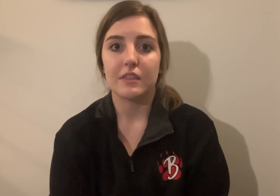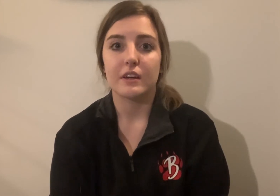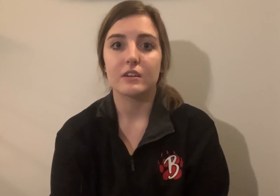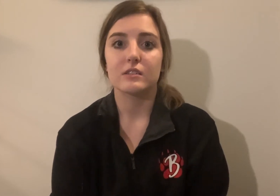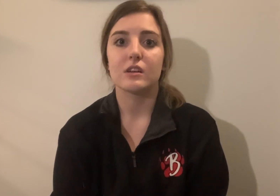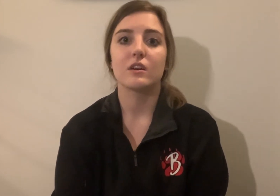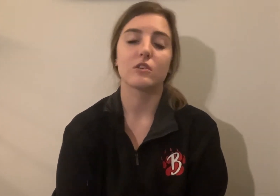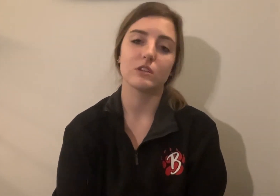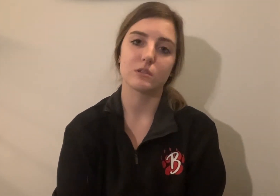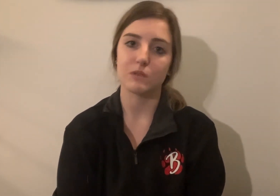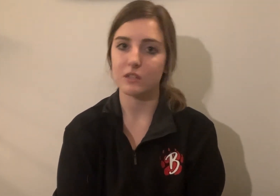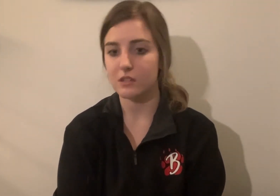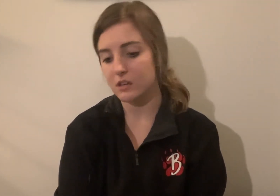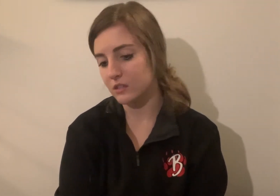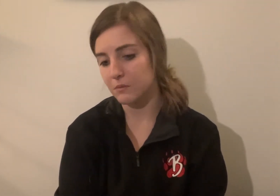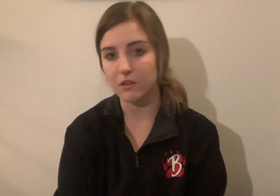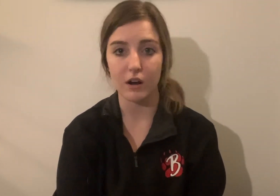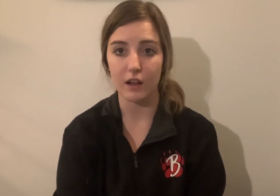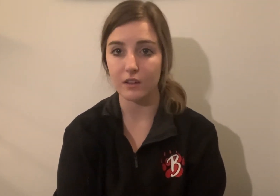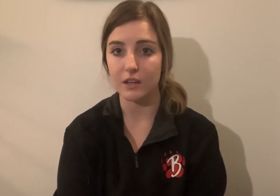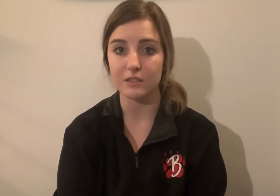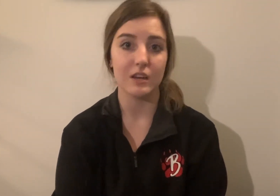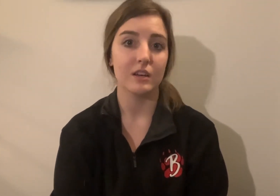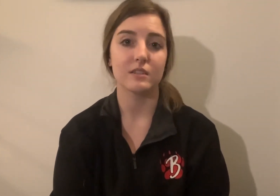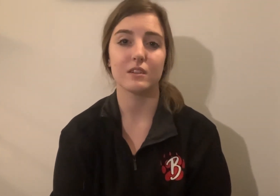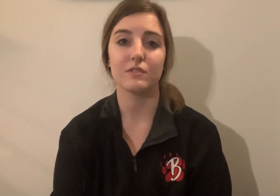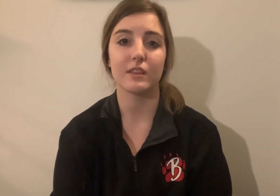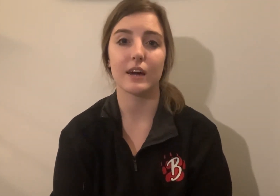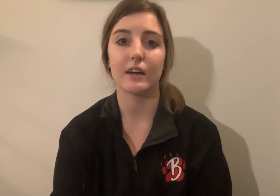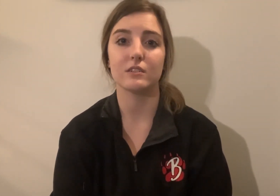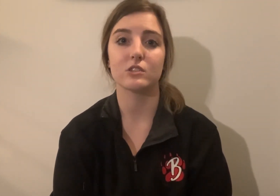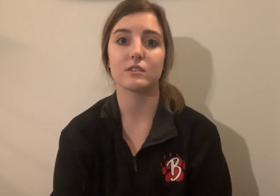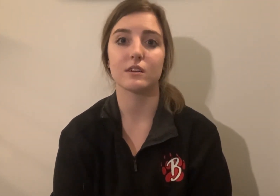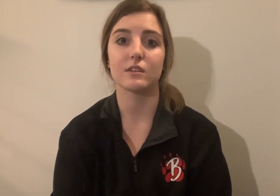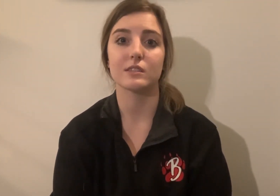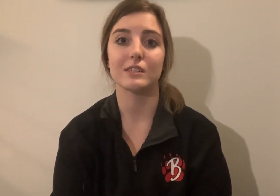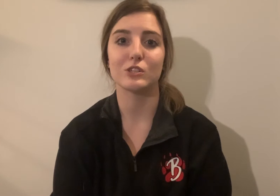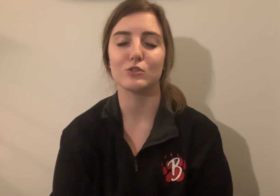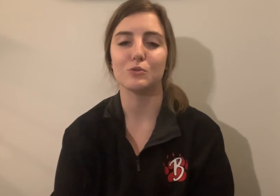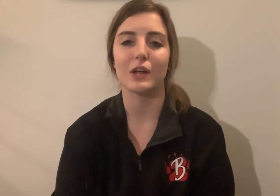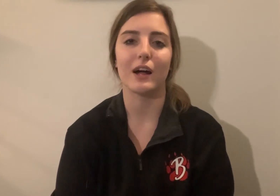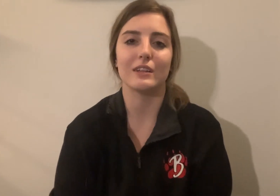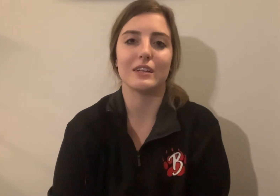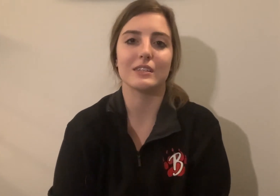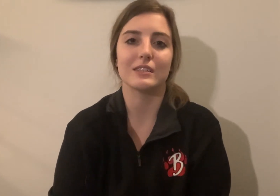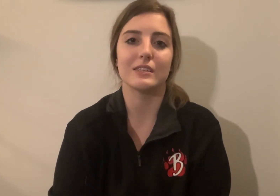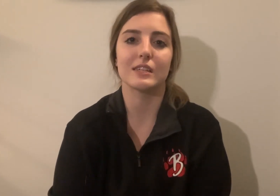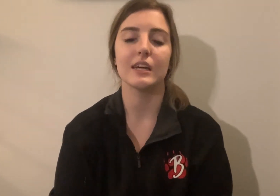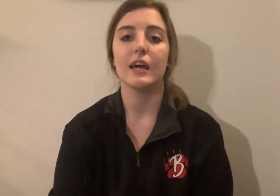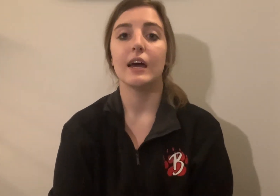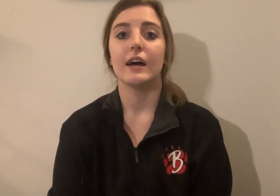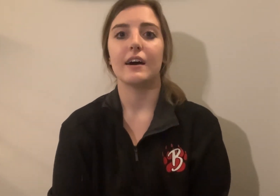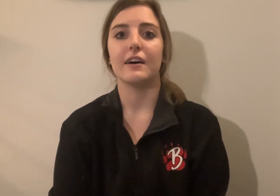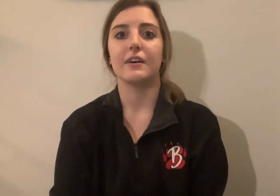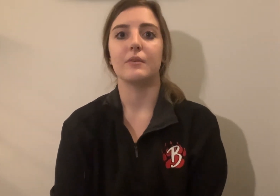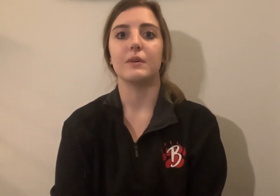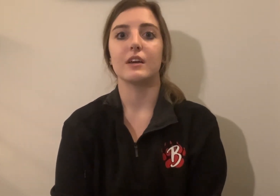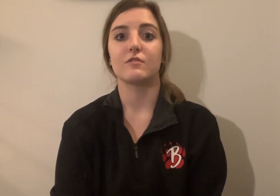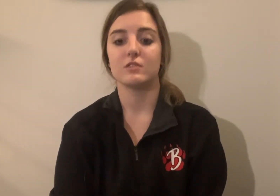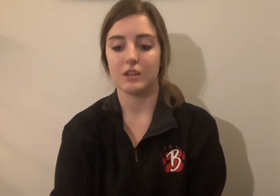things, Christmas, some other holidays, stuff like that, just to get us into the holiday season. If there's